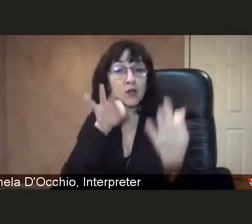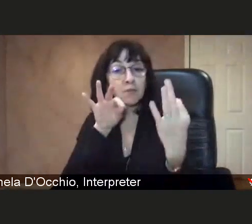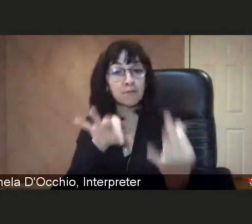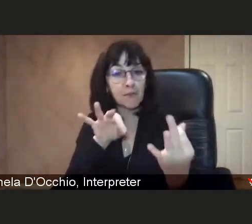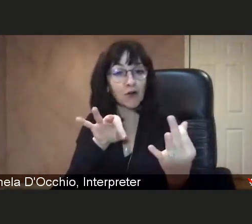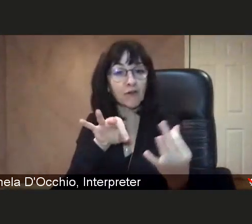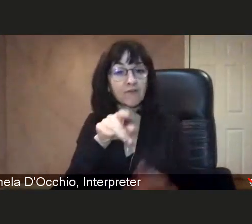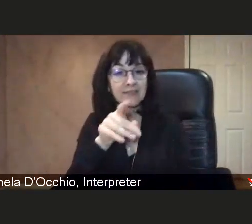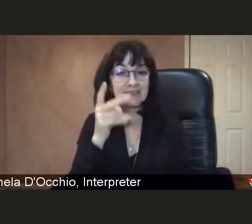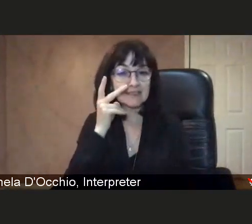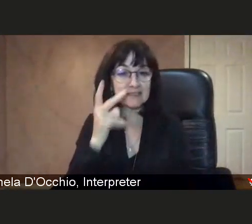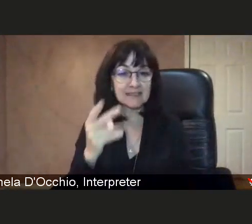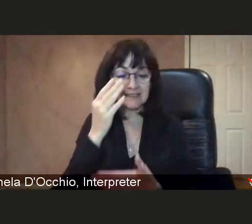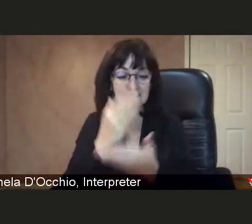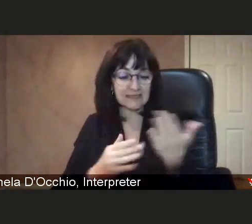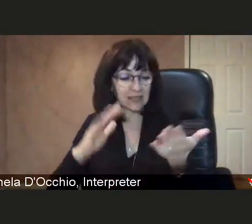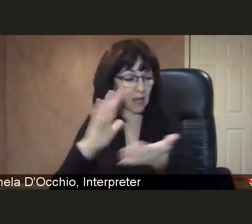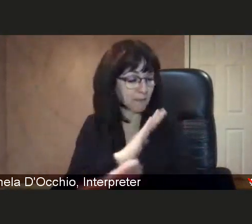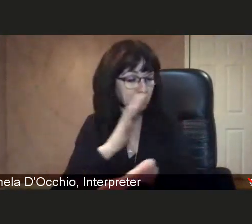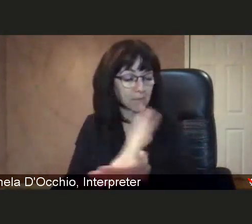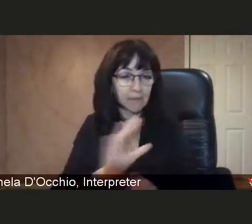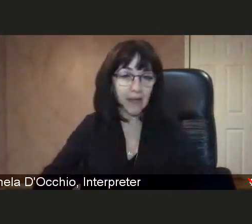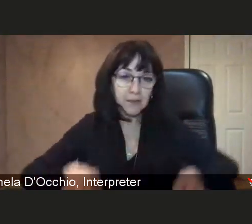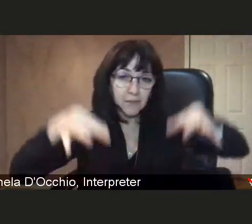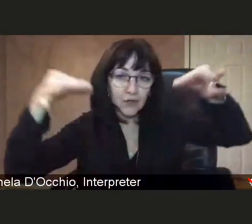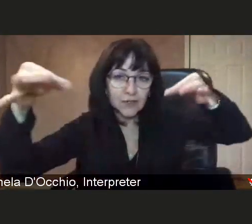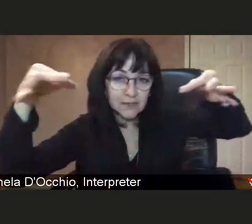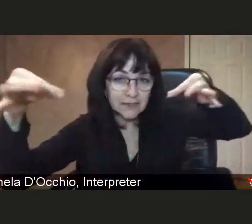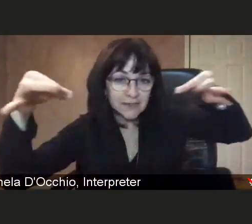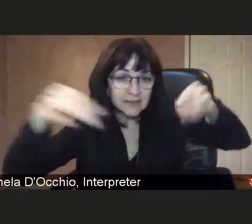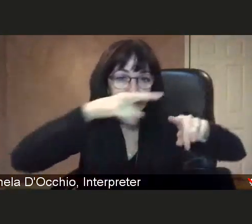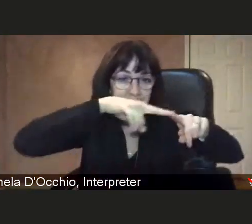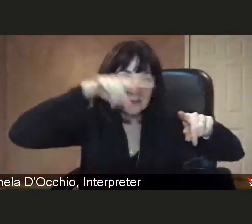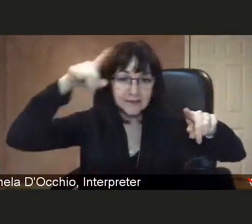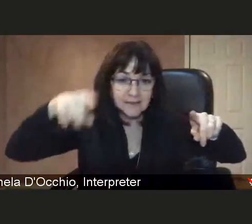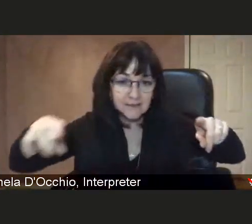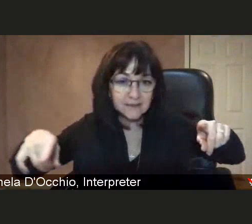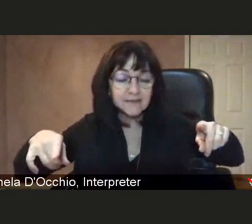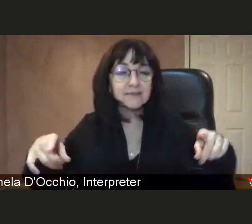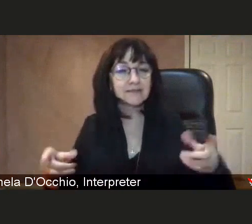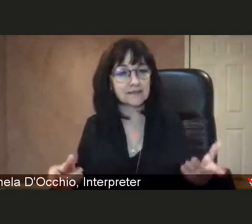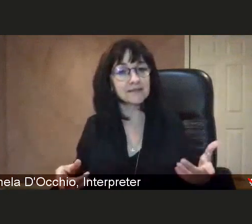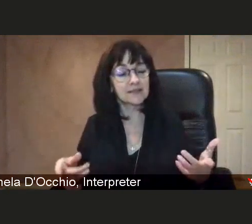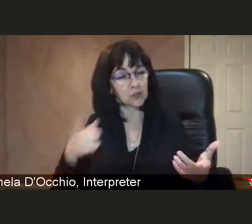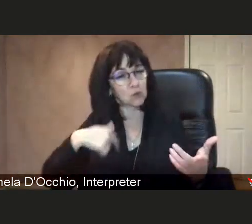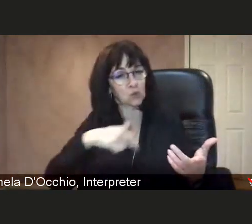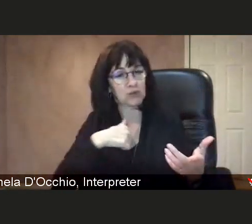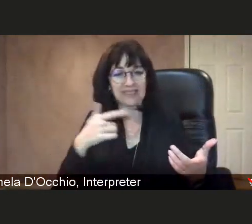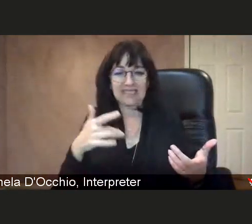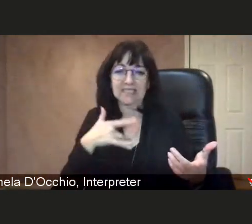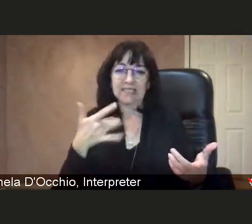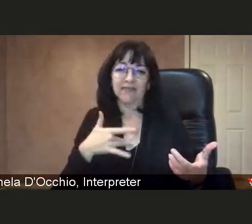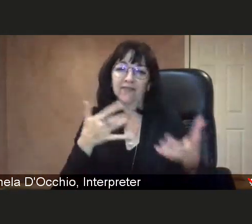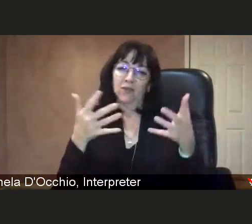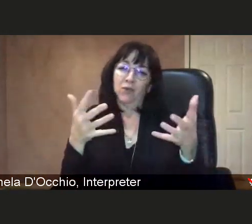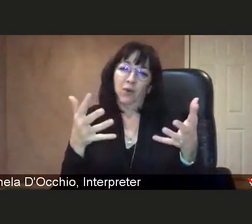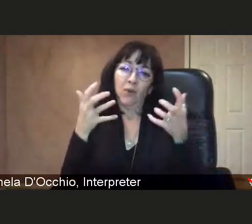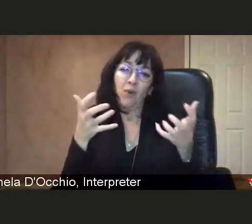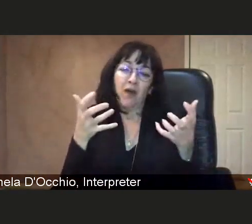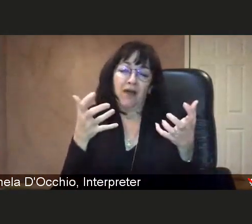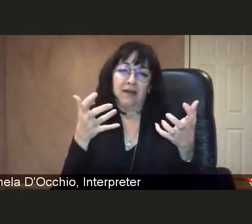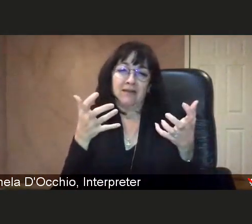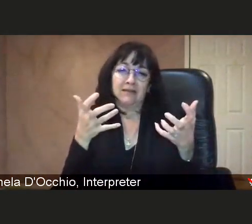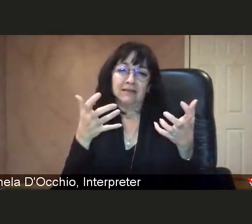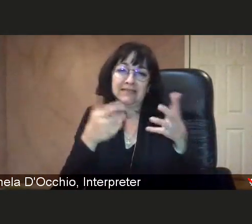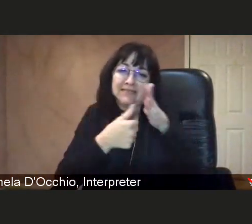have papers that we use for our graphs to show you, but we feel so compelled to make sure that you